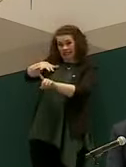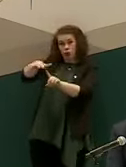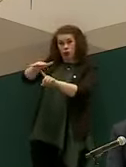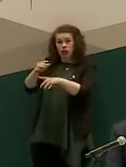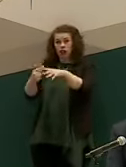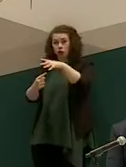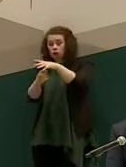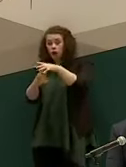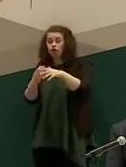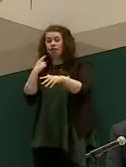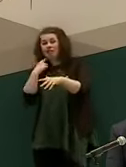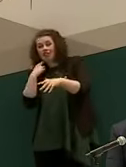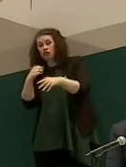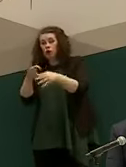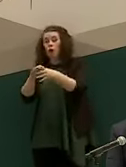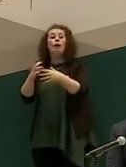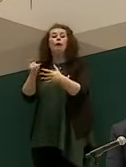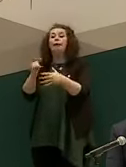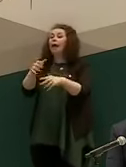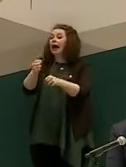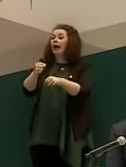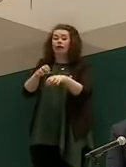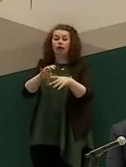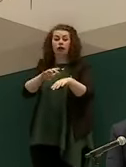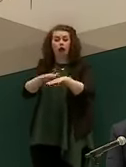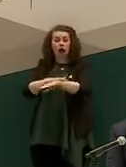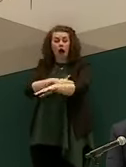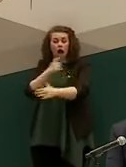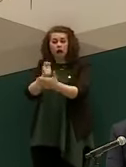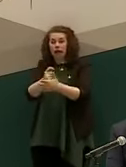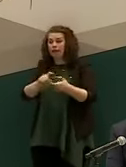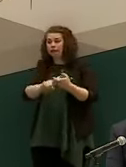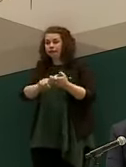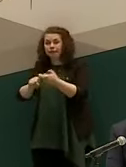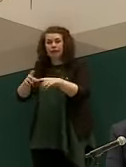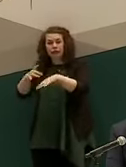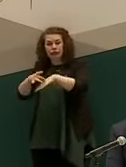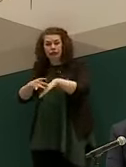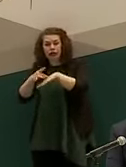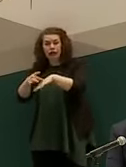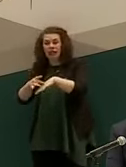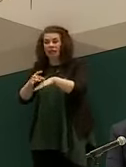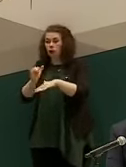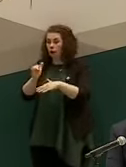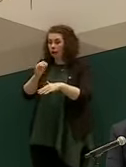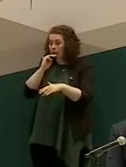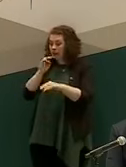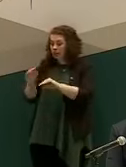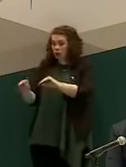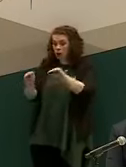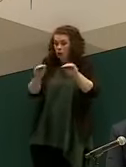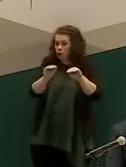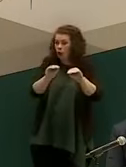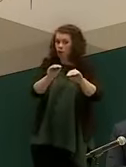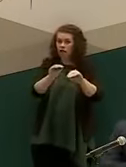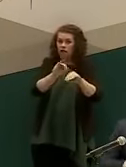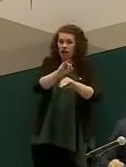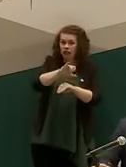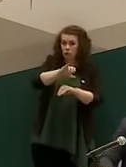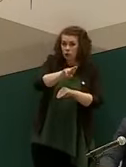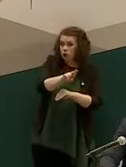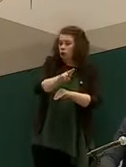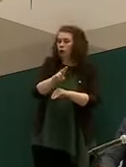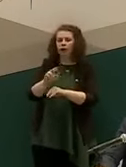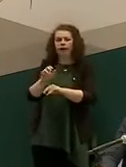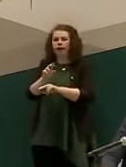dementia or such as chronic illness, which means it's not the appropriate decision to either transfer them or to subject them to critical care. And for